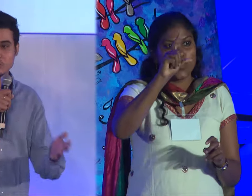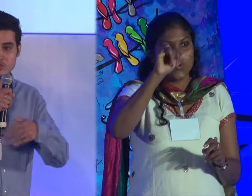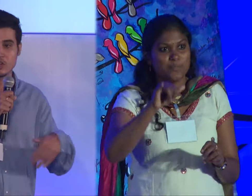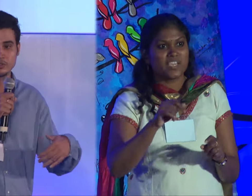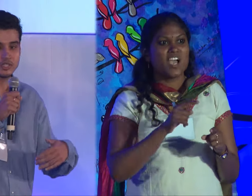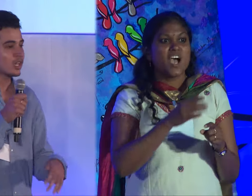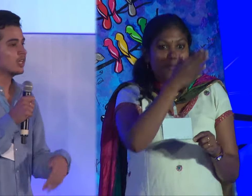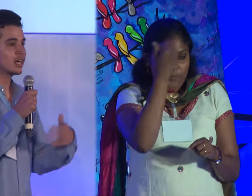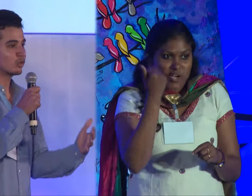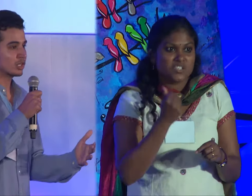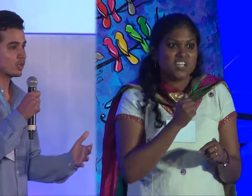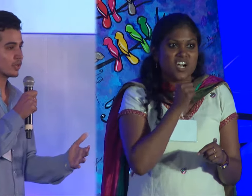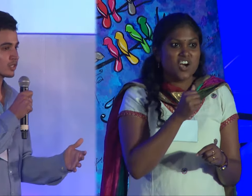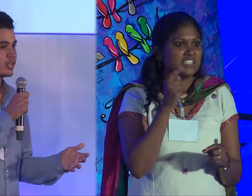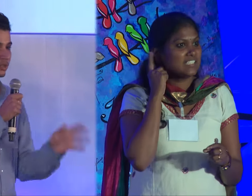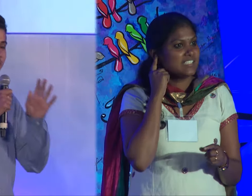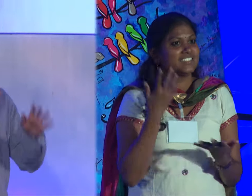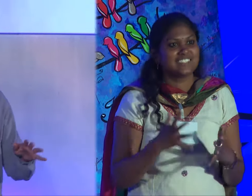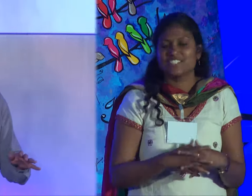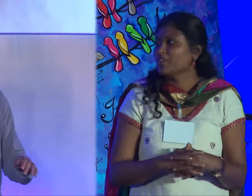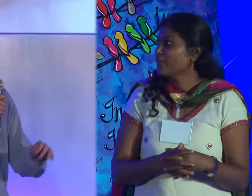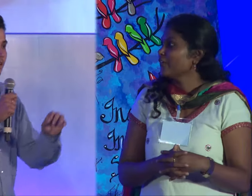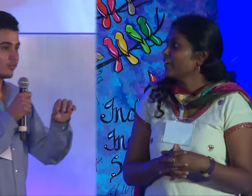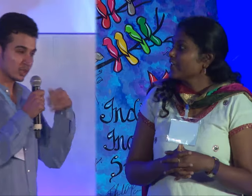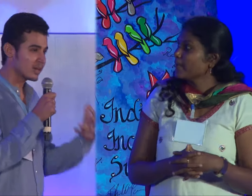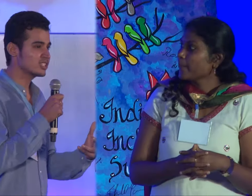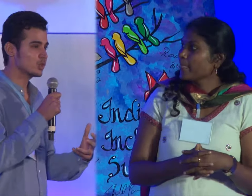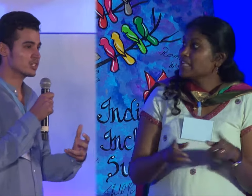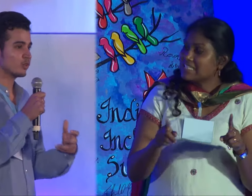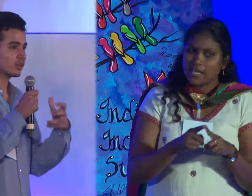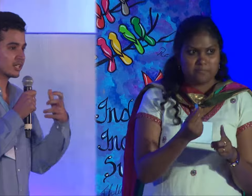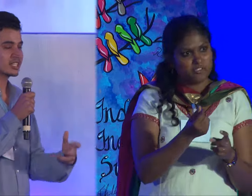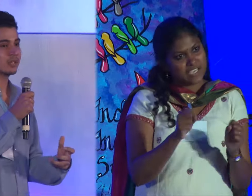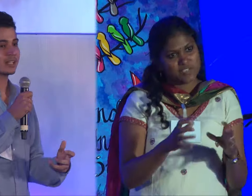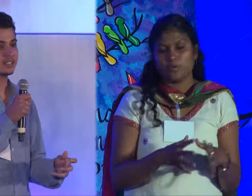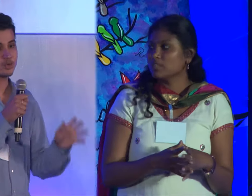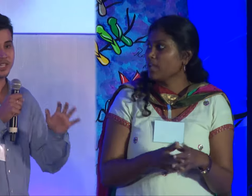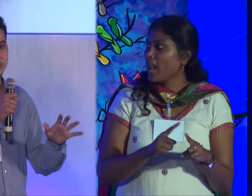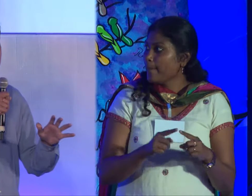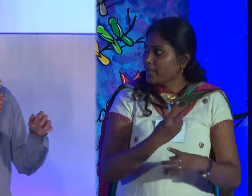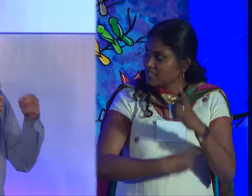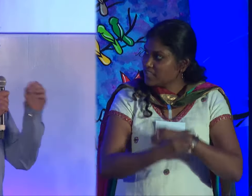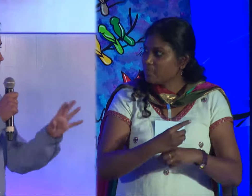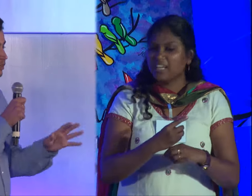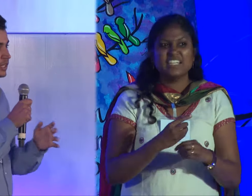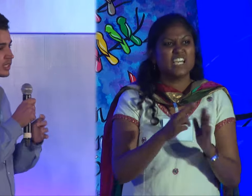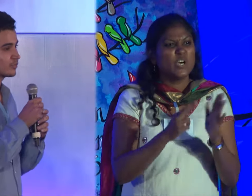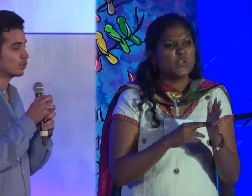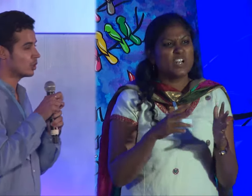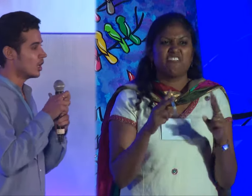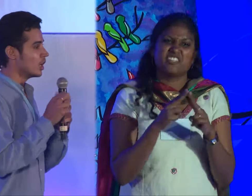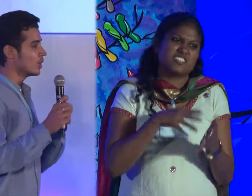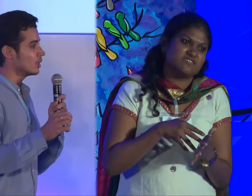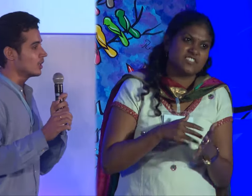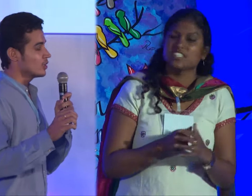he's not allowed, because of a lot of things, he can't go to the Olympics. So the cash situation, for the money situation for disabled athletes is very bleak, especially for Virendra